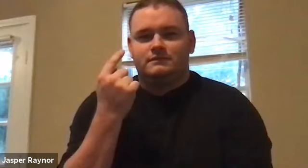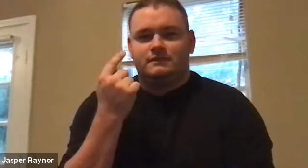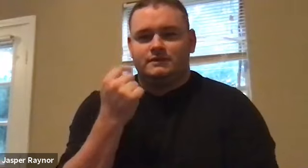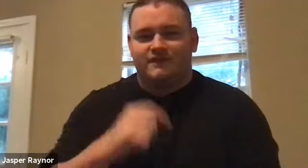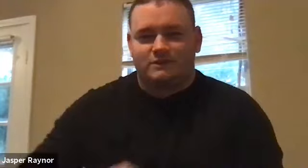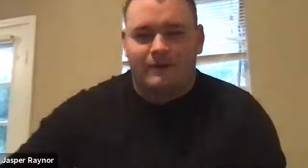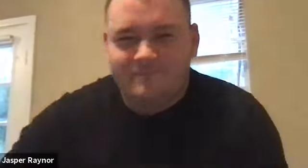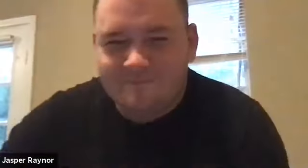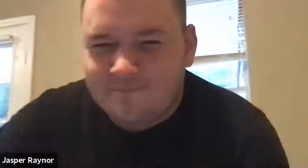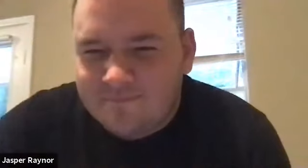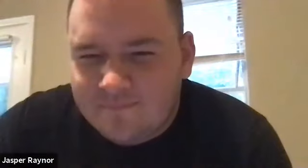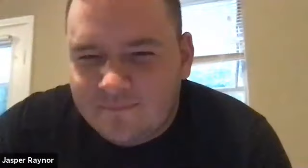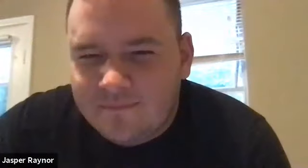Is it flips what?